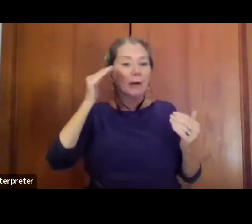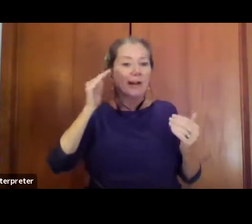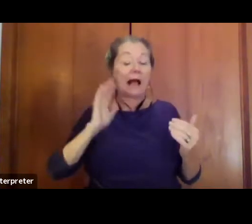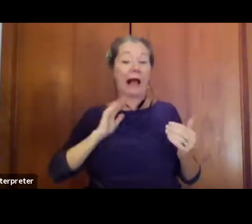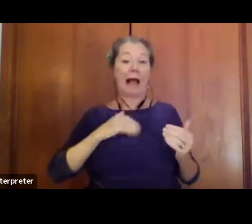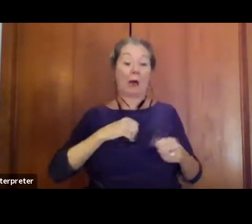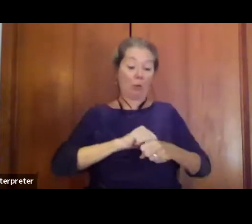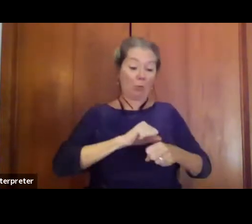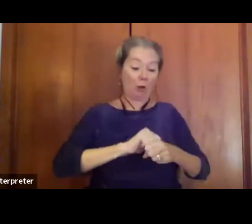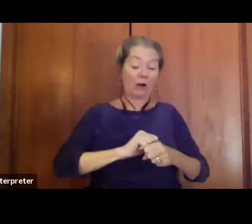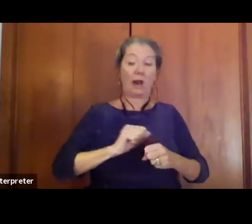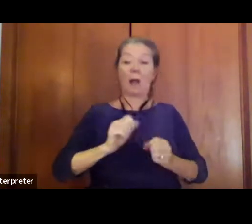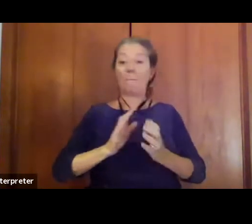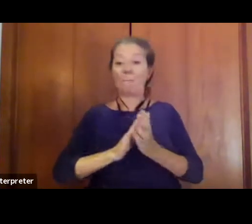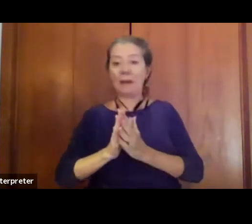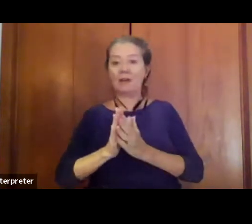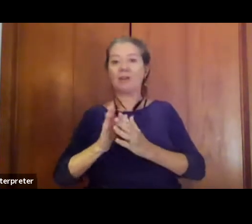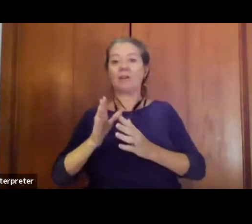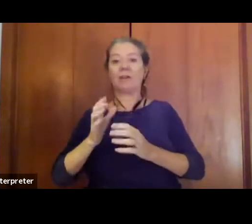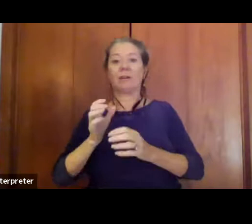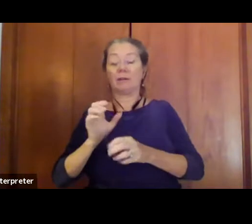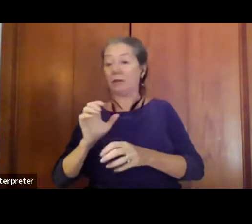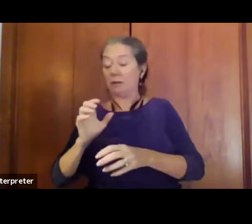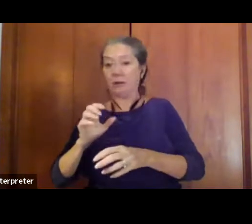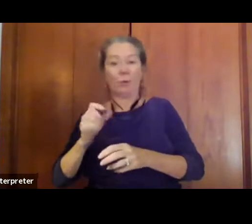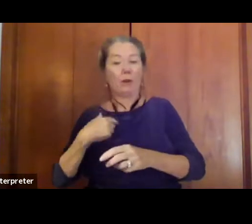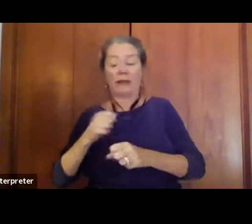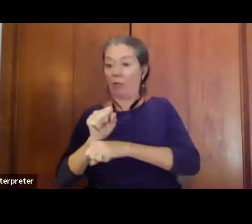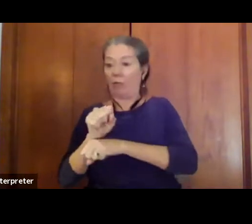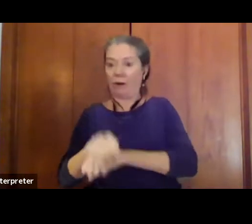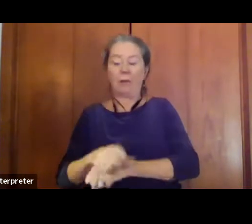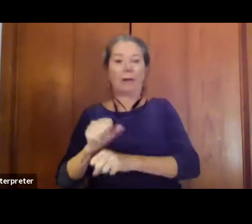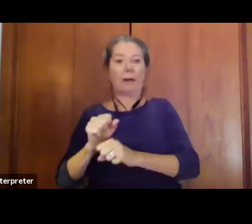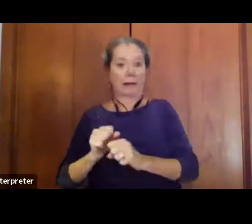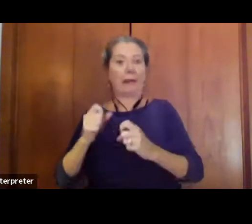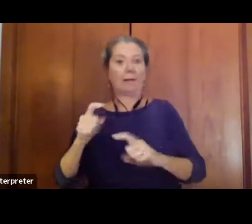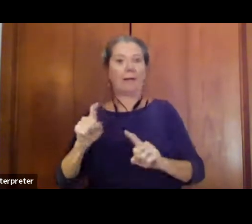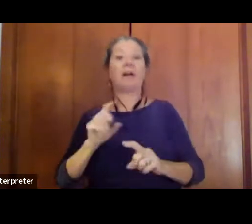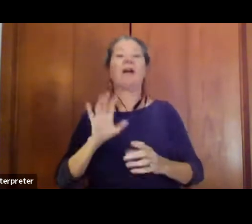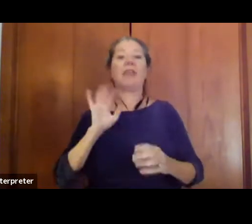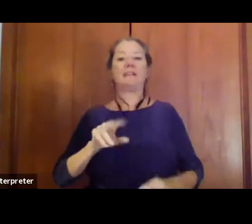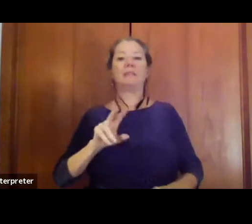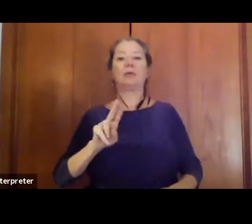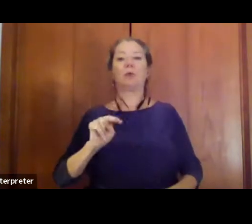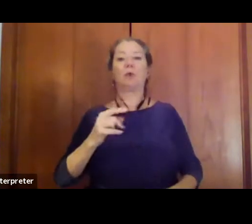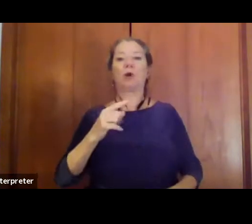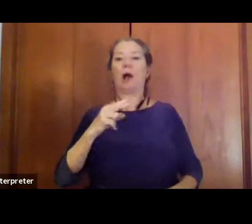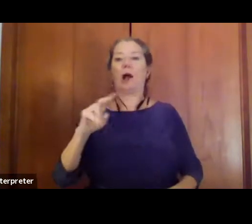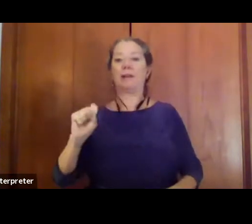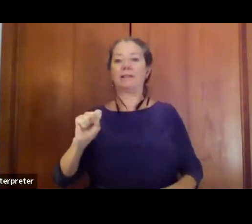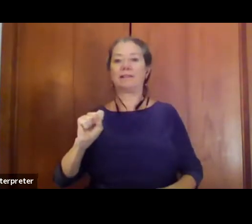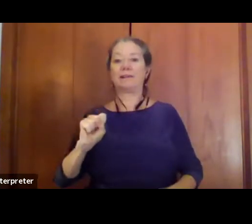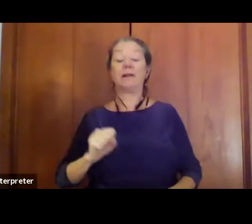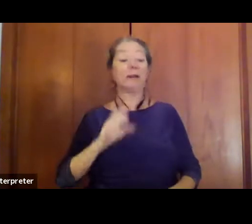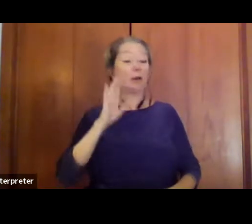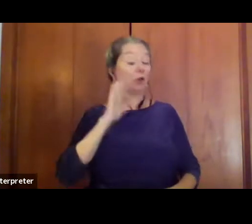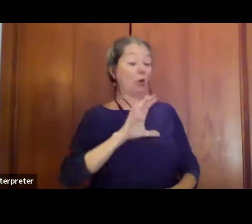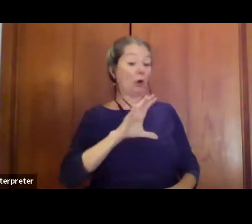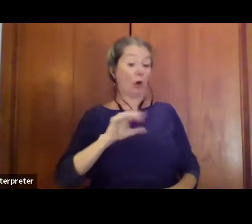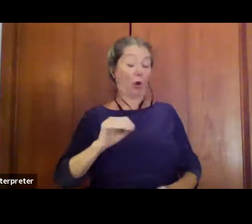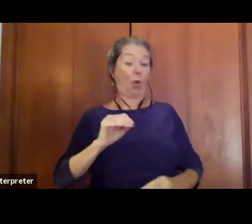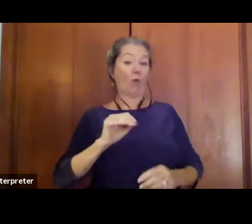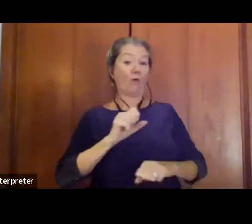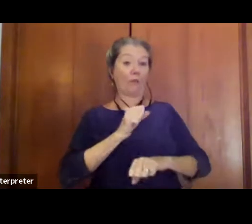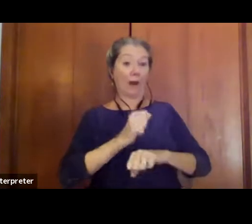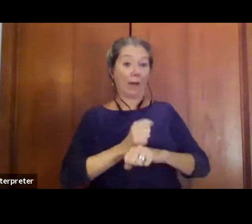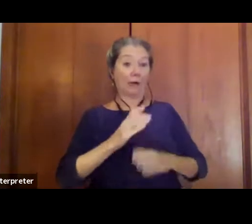con ganas, we can overcome and persevere. And as the co-founder of the United Farm Workers Association, Dolores